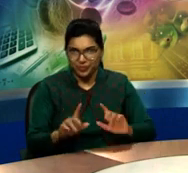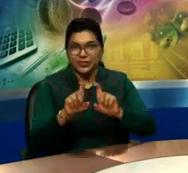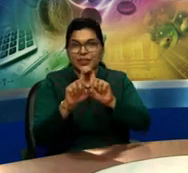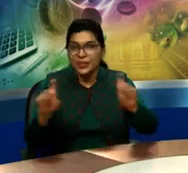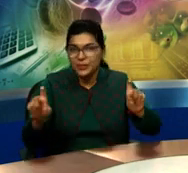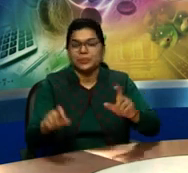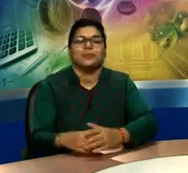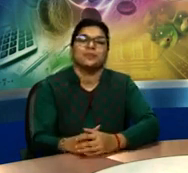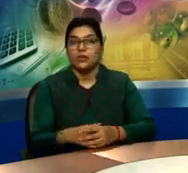understand them.